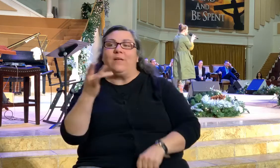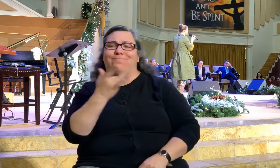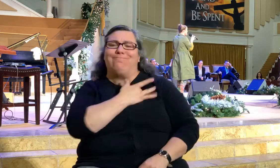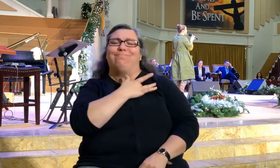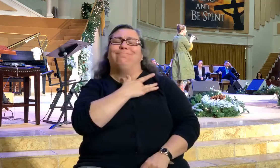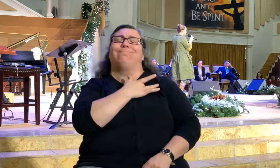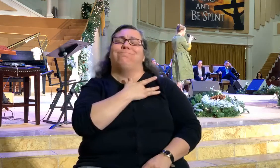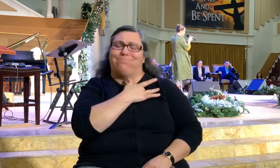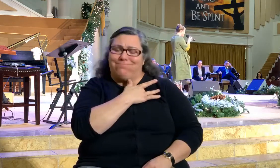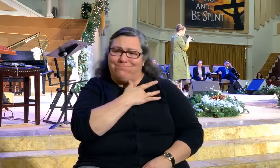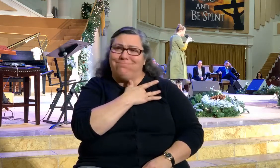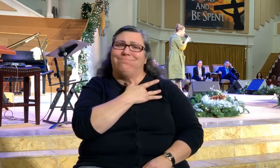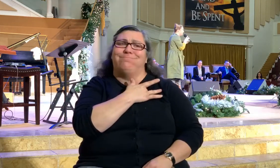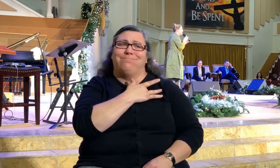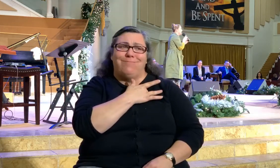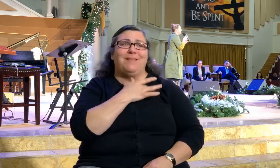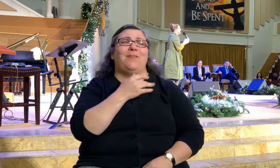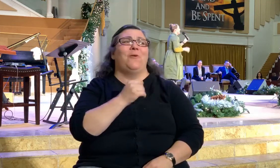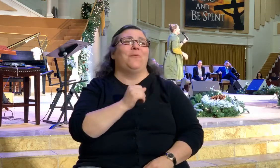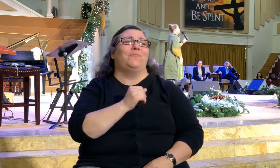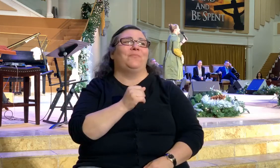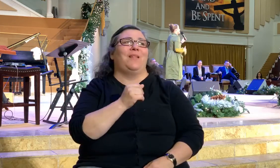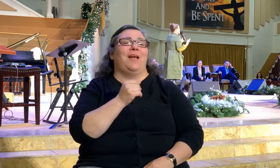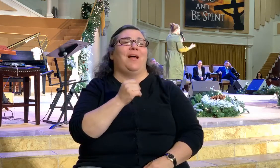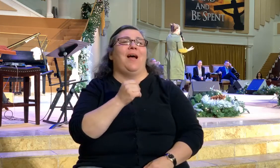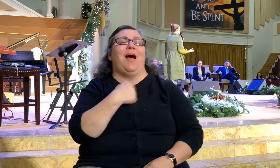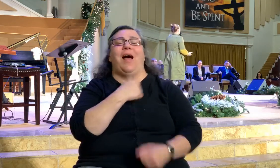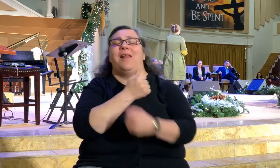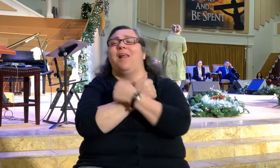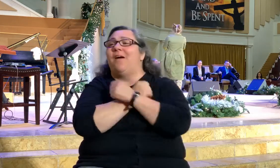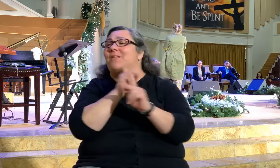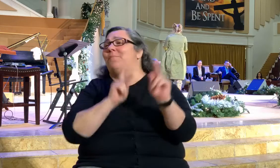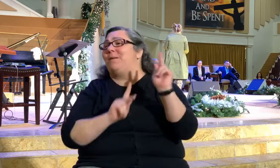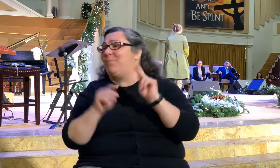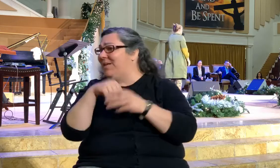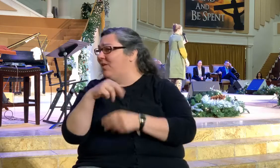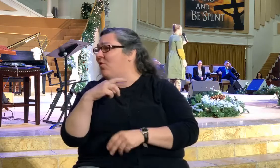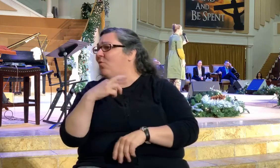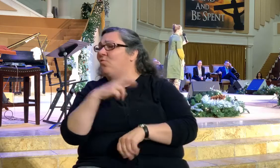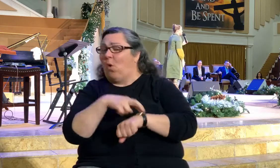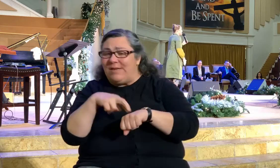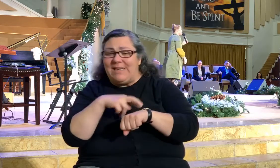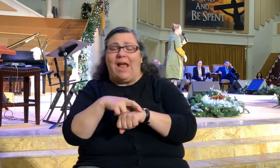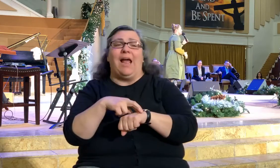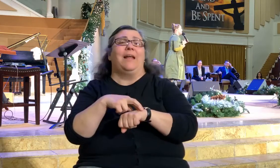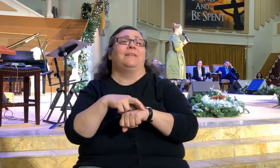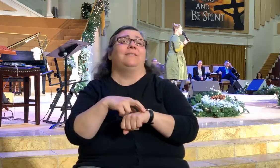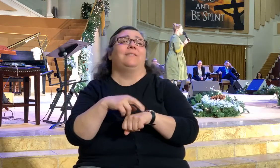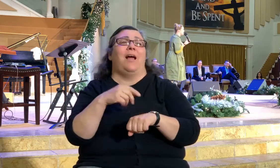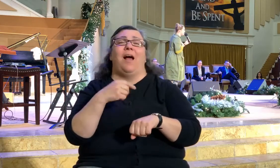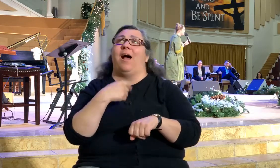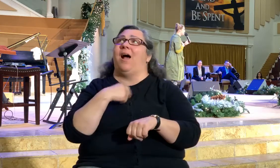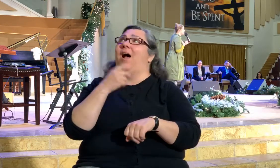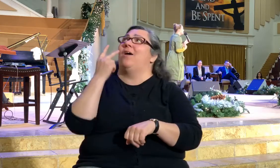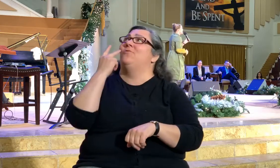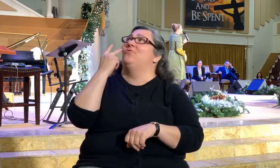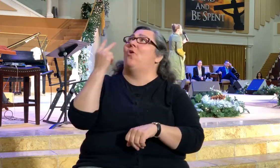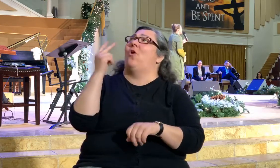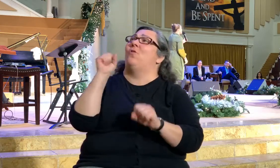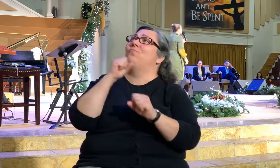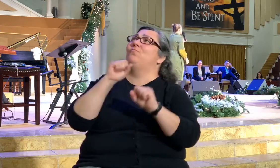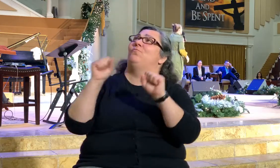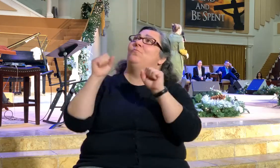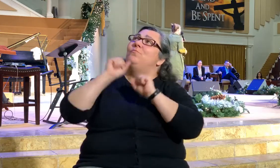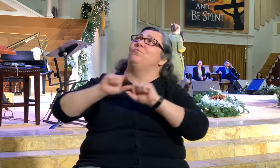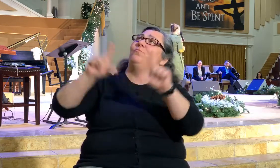think it's no secret that I love Roatan. I love the people in Roatan. I couldn't help but cry watching that presentation, seeing my babies.